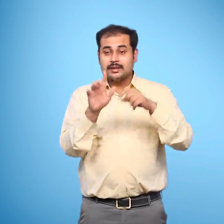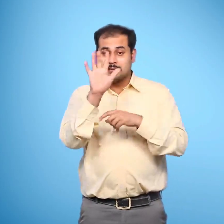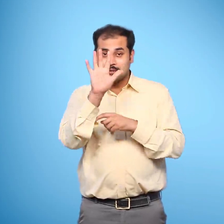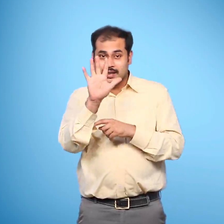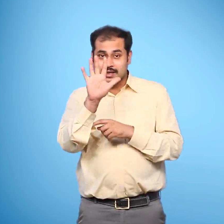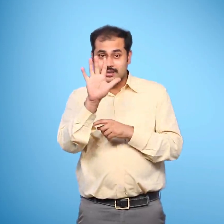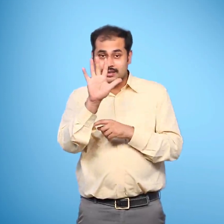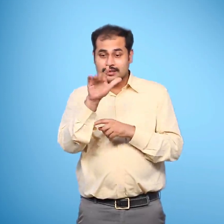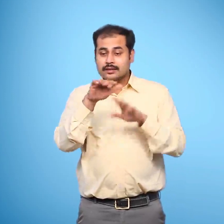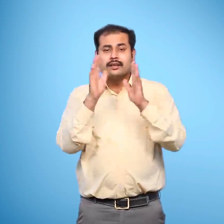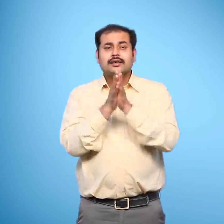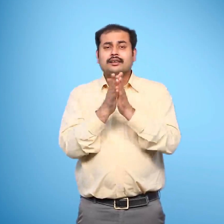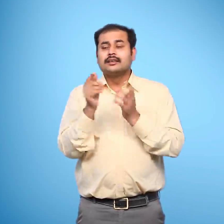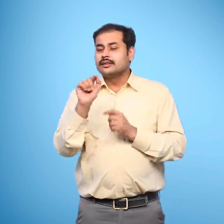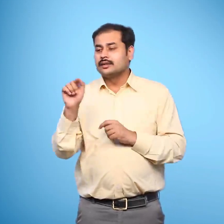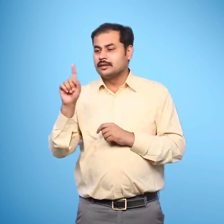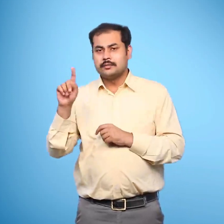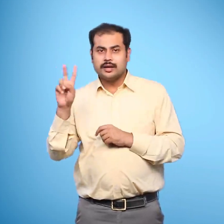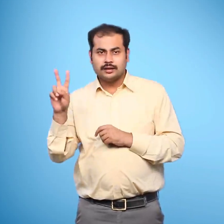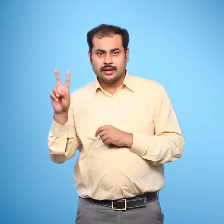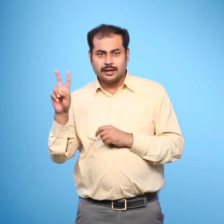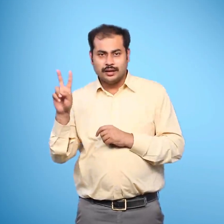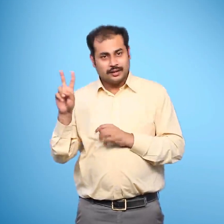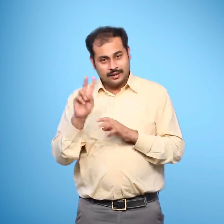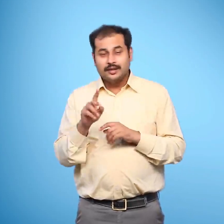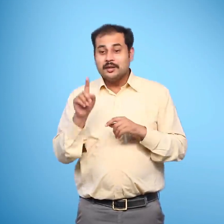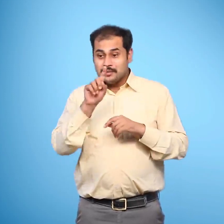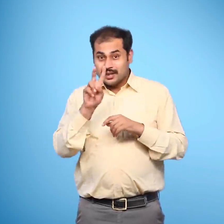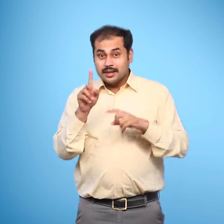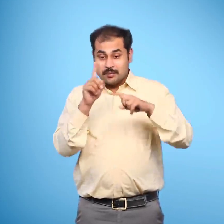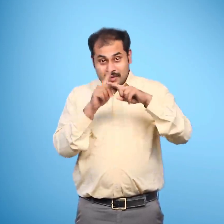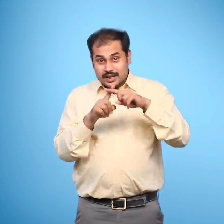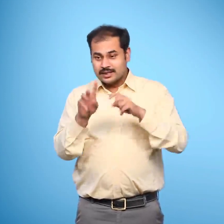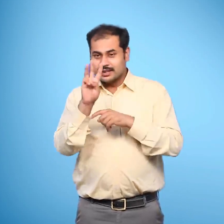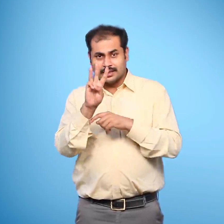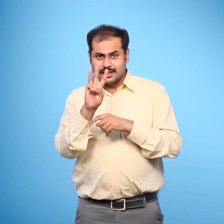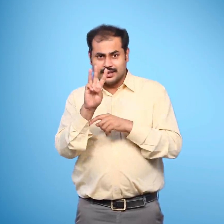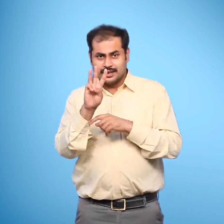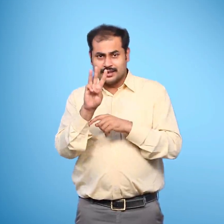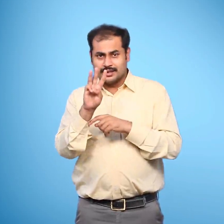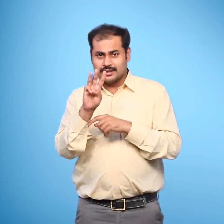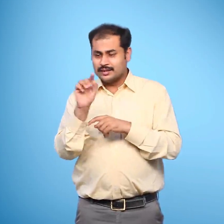count 5 more to make 12. Then Add 3 more, you